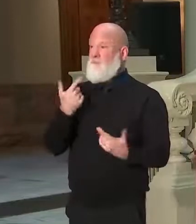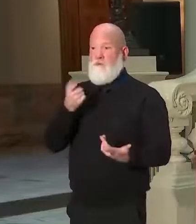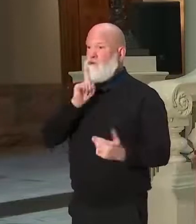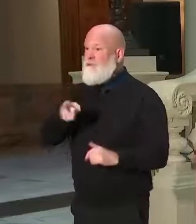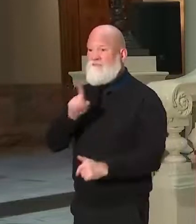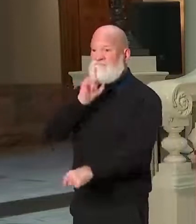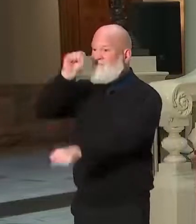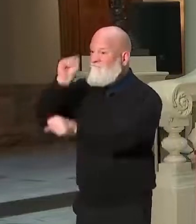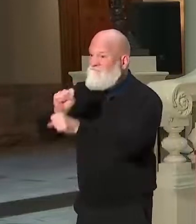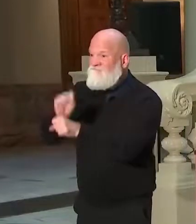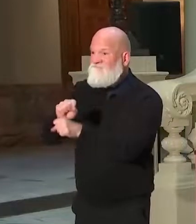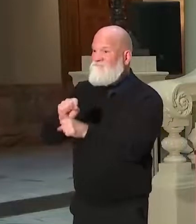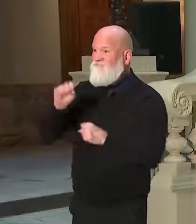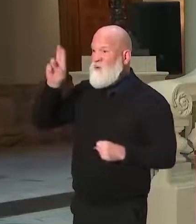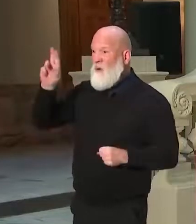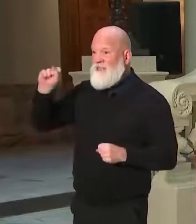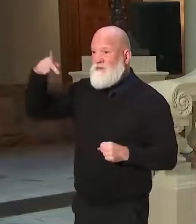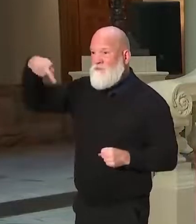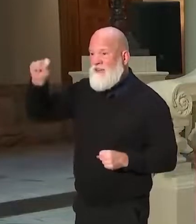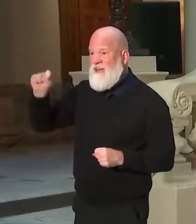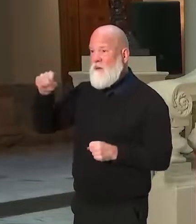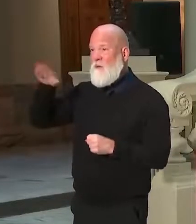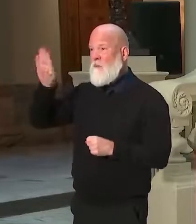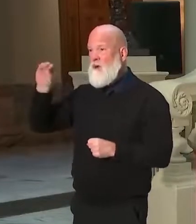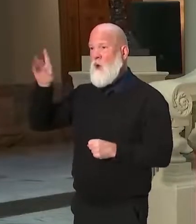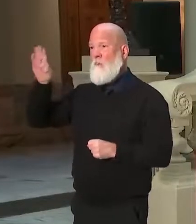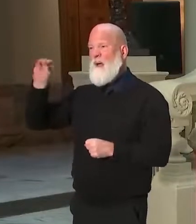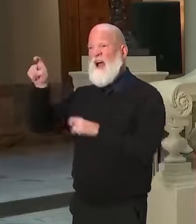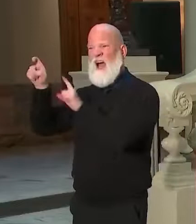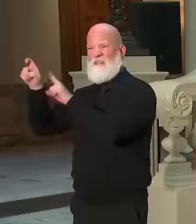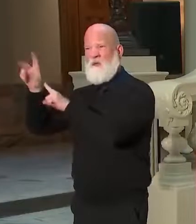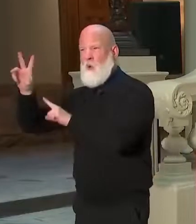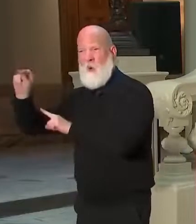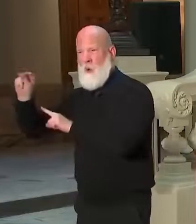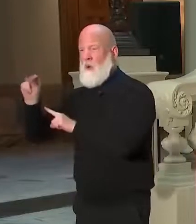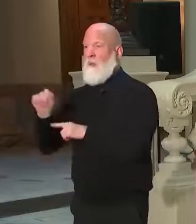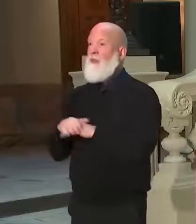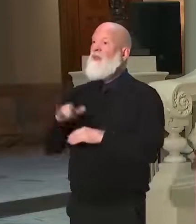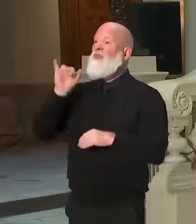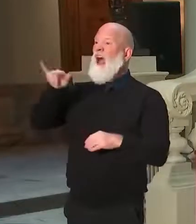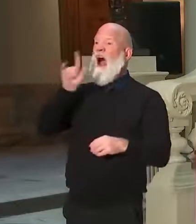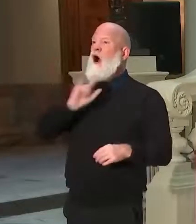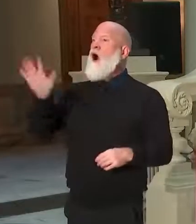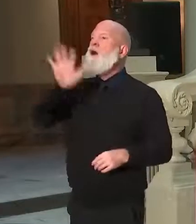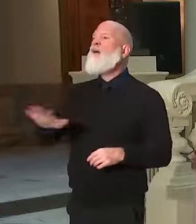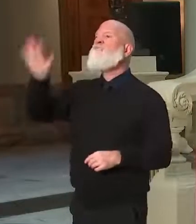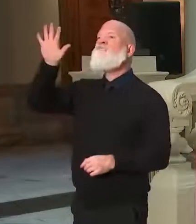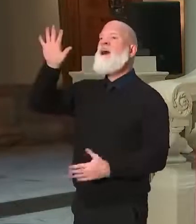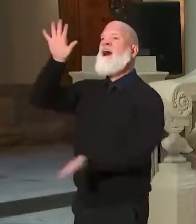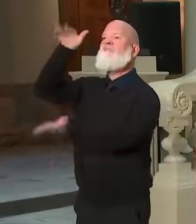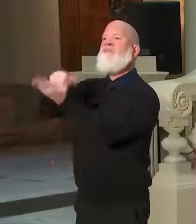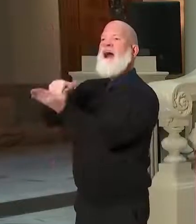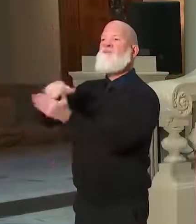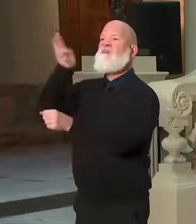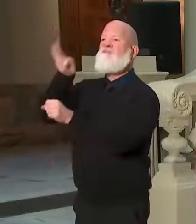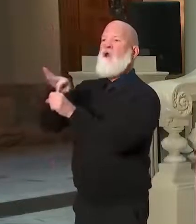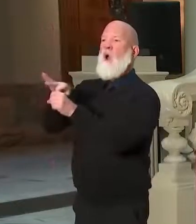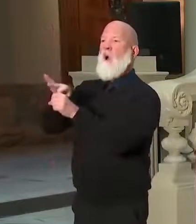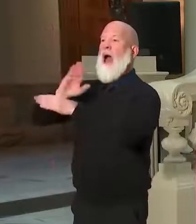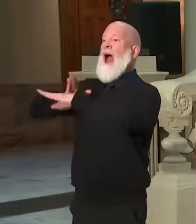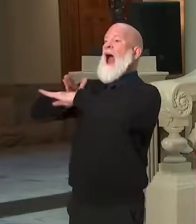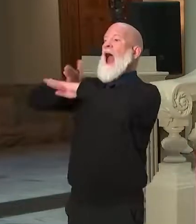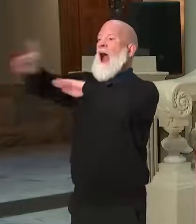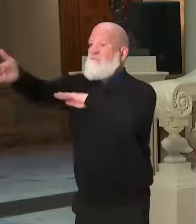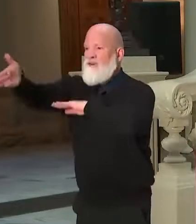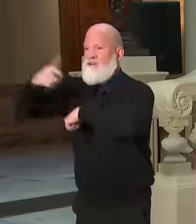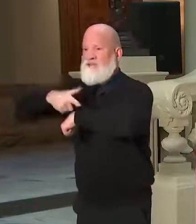box. Next one is 4,926 voted past the legal registration deadline. Again, it's 0. We have